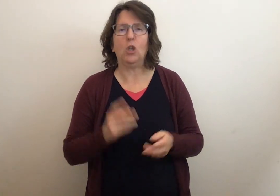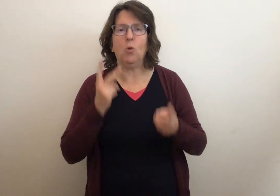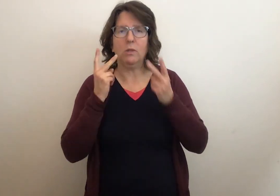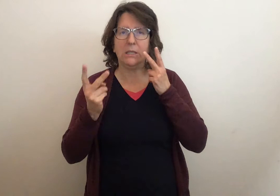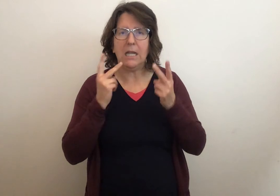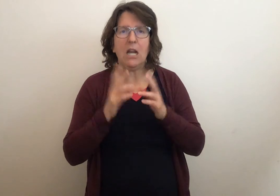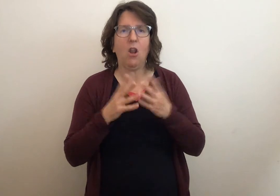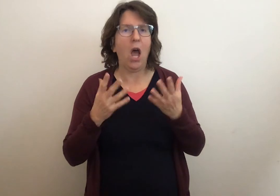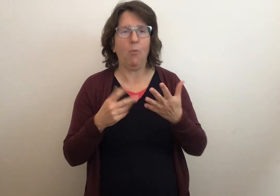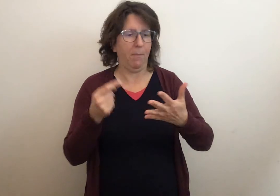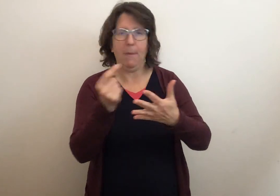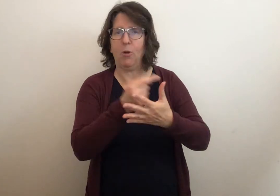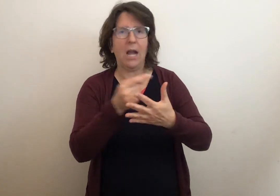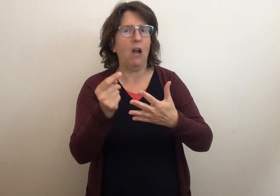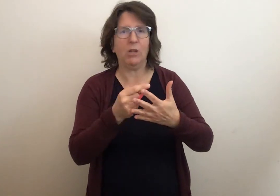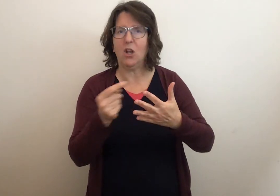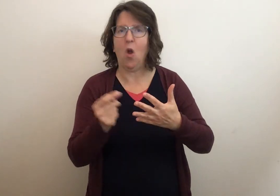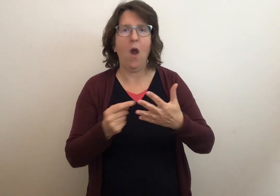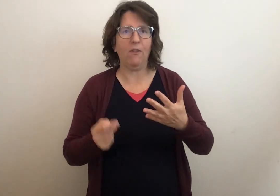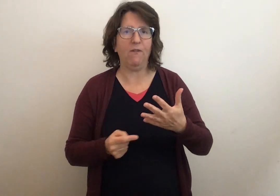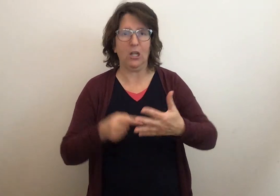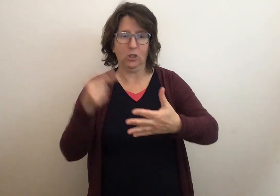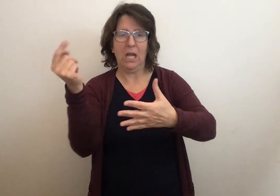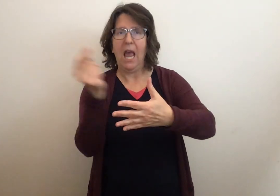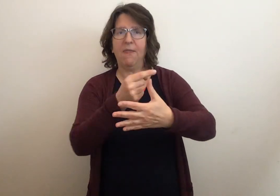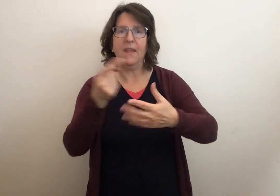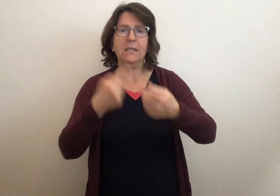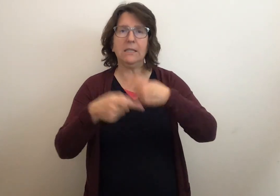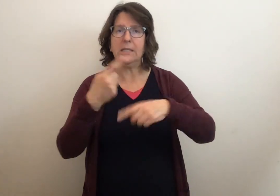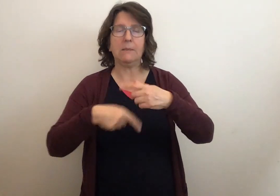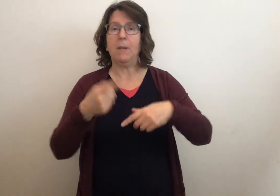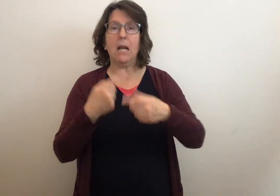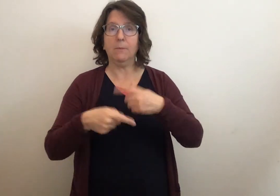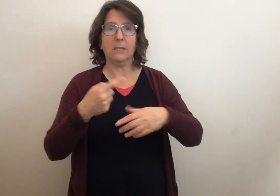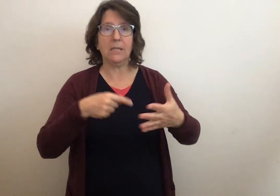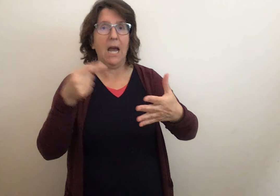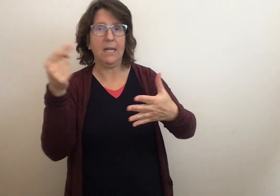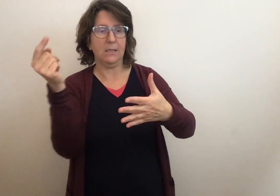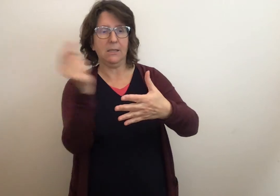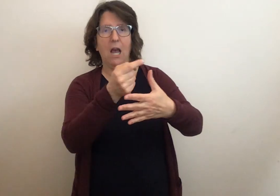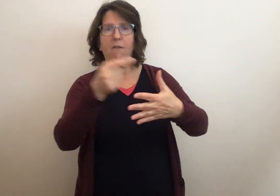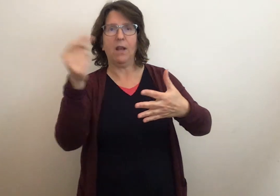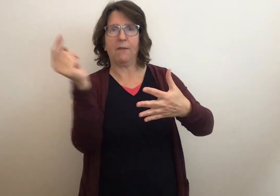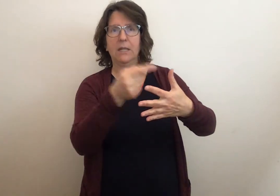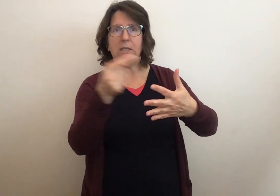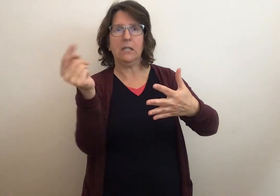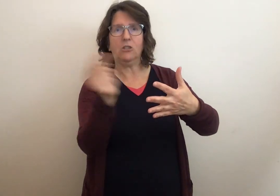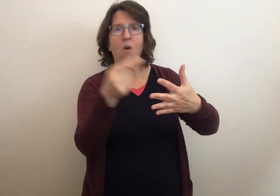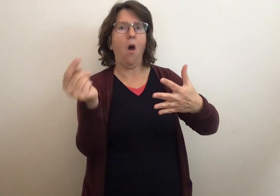you will see a lot when people counting off the figures. And this becomes a sign of stop. Like this, these are